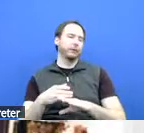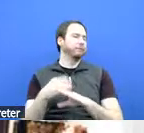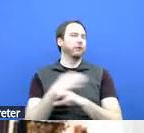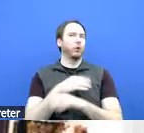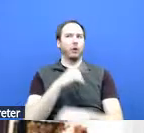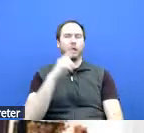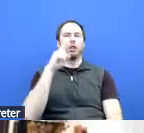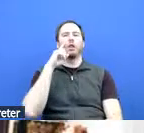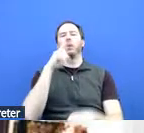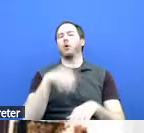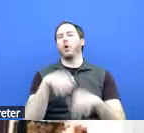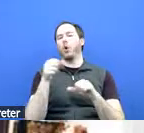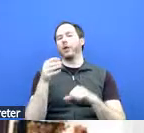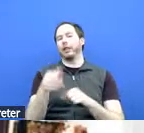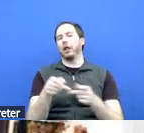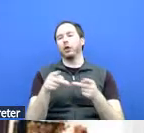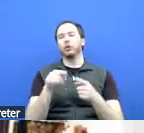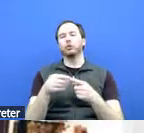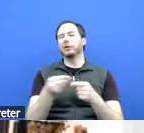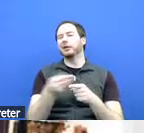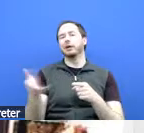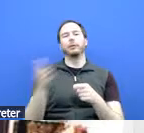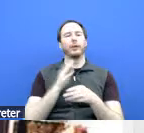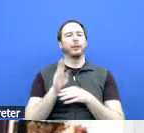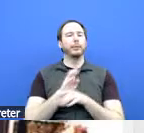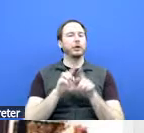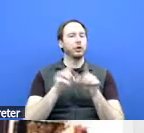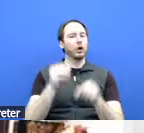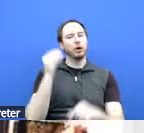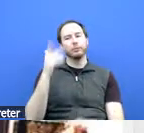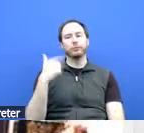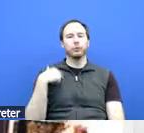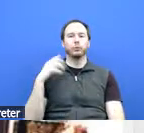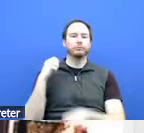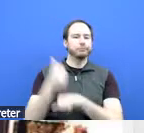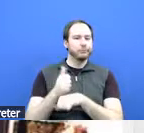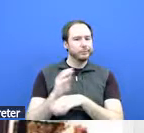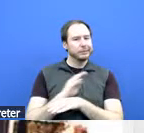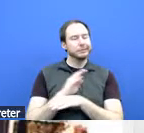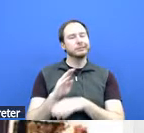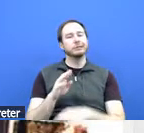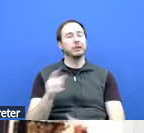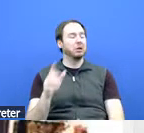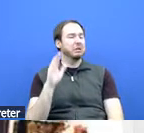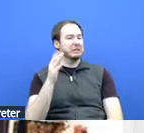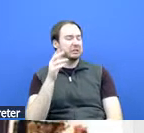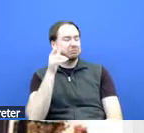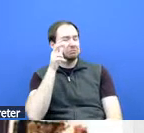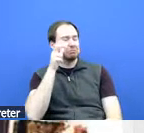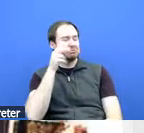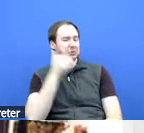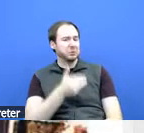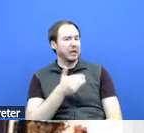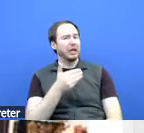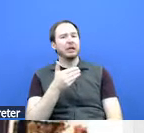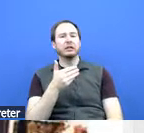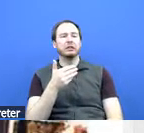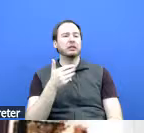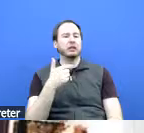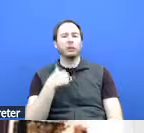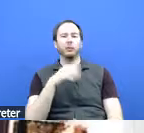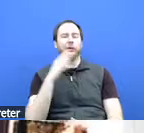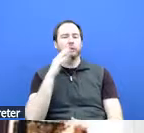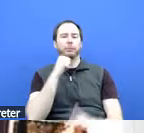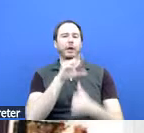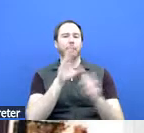thought about doing it there, just to hand out my business cards saying we're moving here. And they was pretty receptive. Thanks. We put cards in